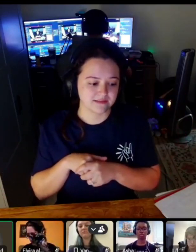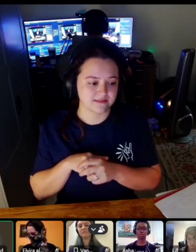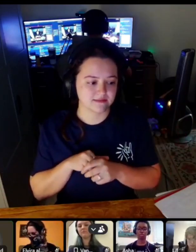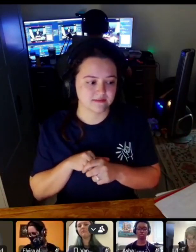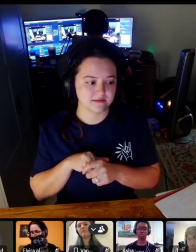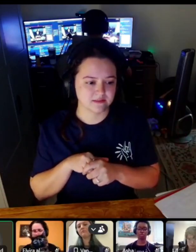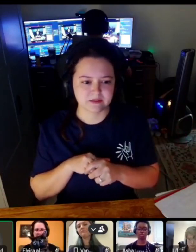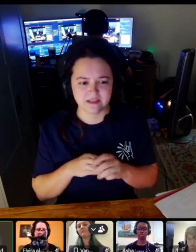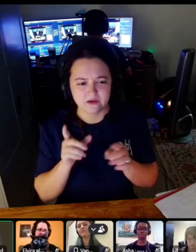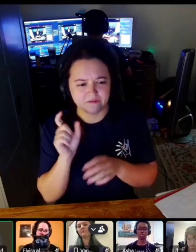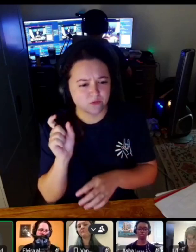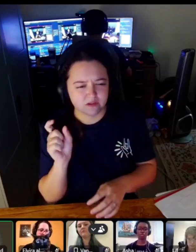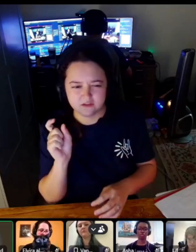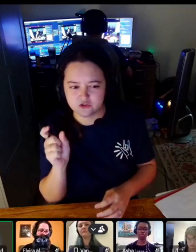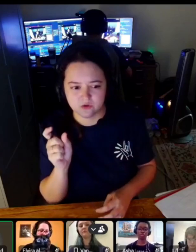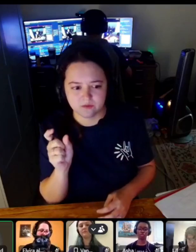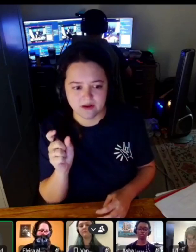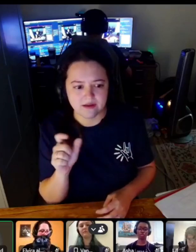It's like even with the short break,